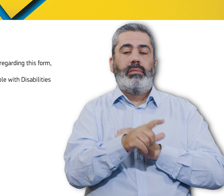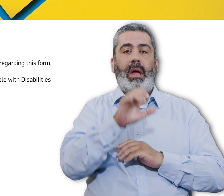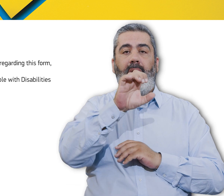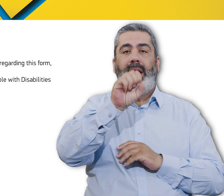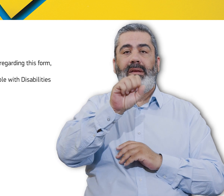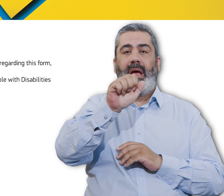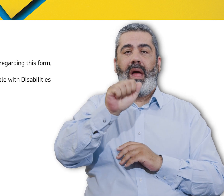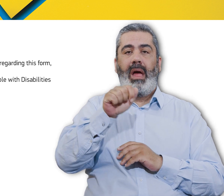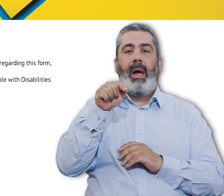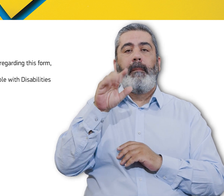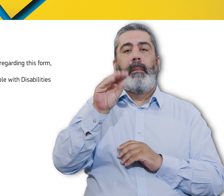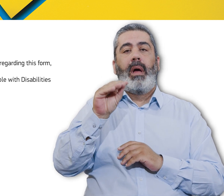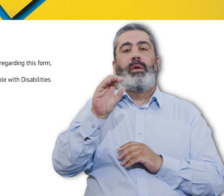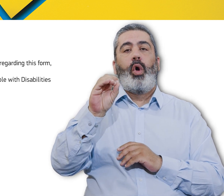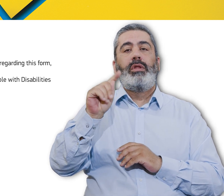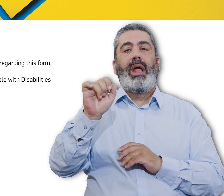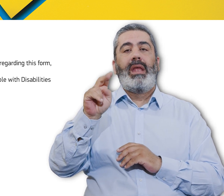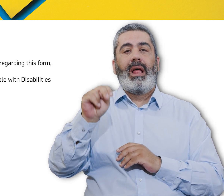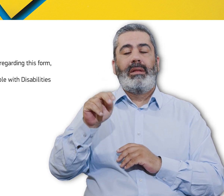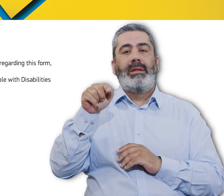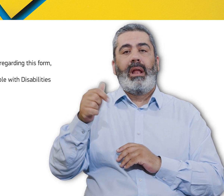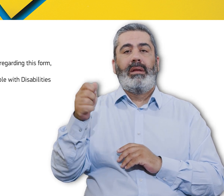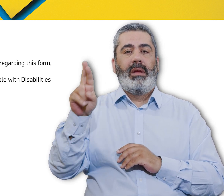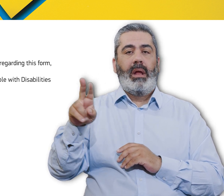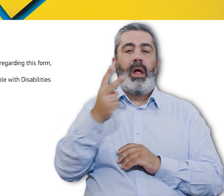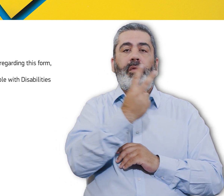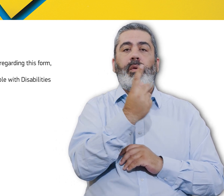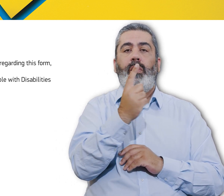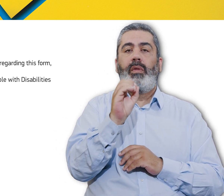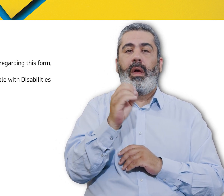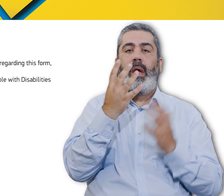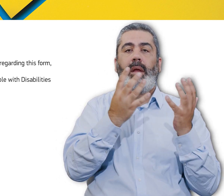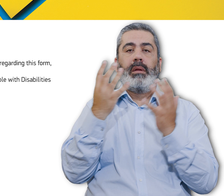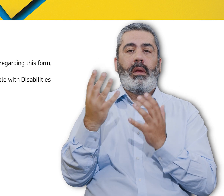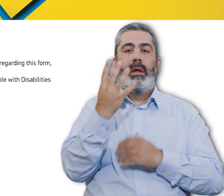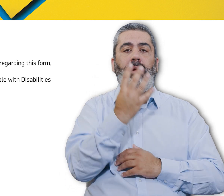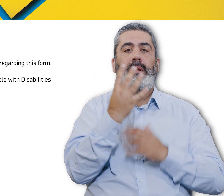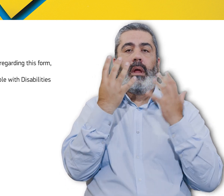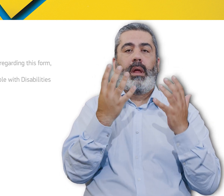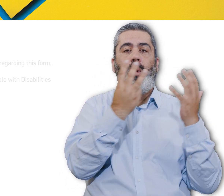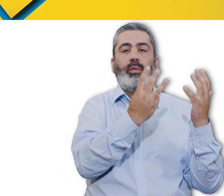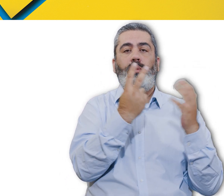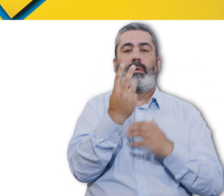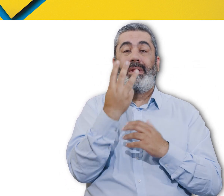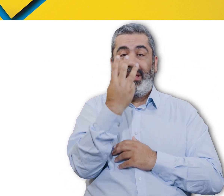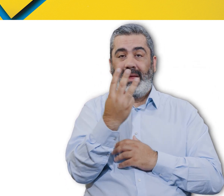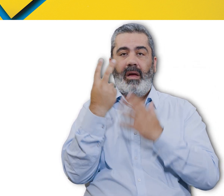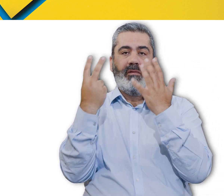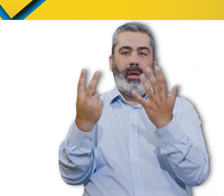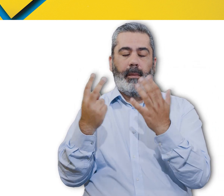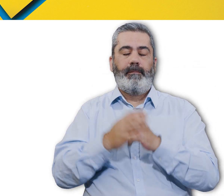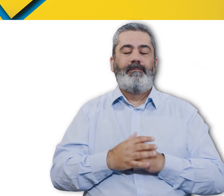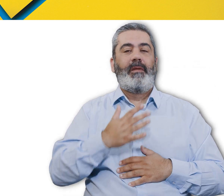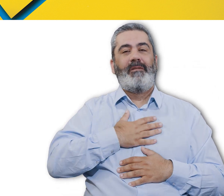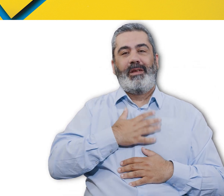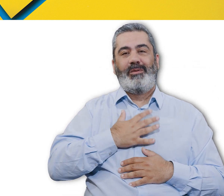at esa@otenet.gr or at 210 99 49 837. Thank you and happy